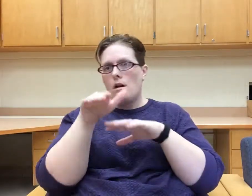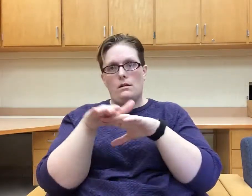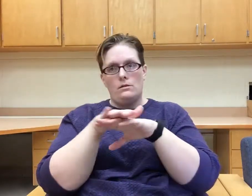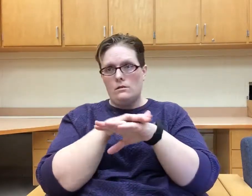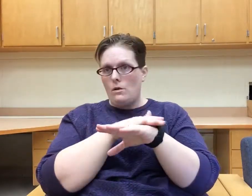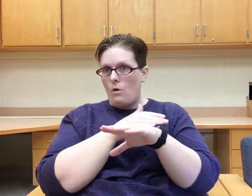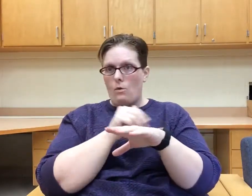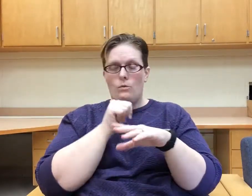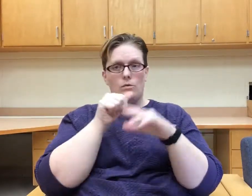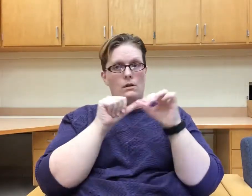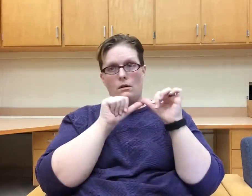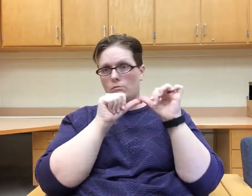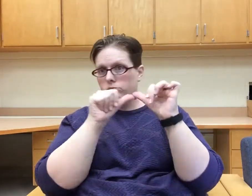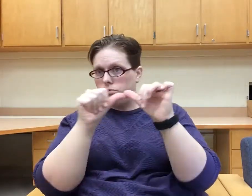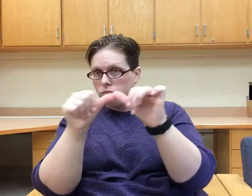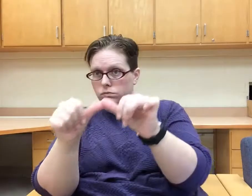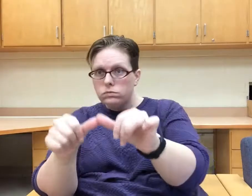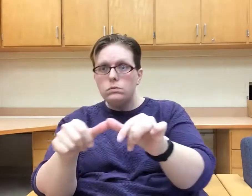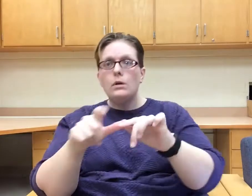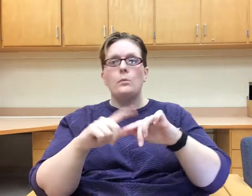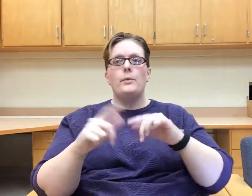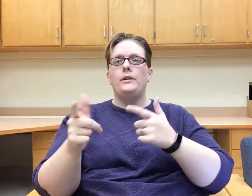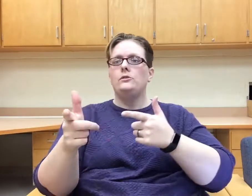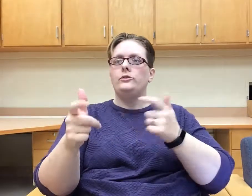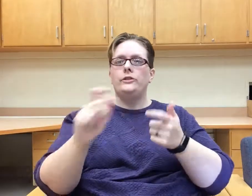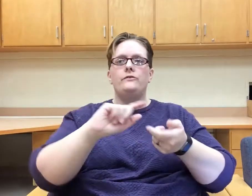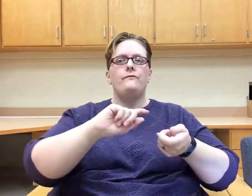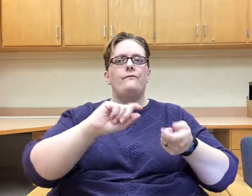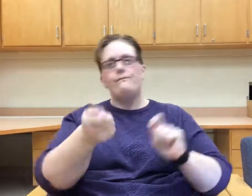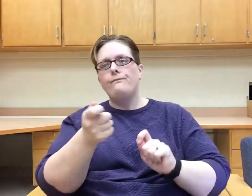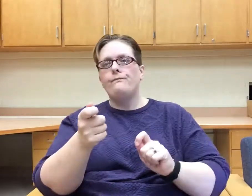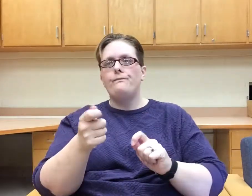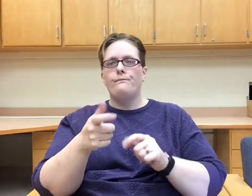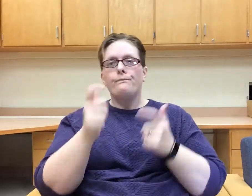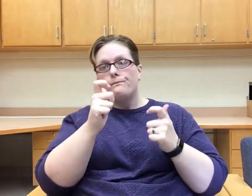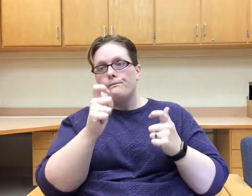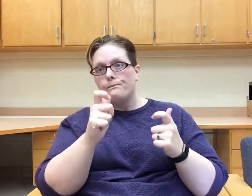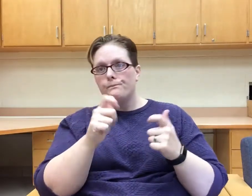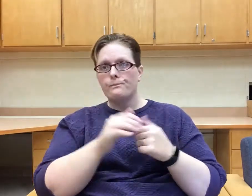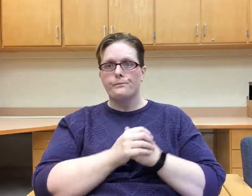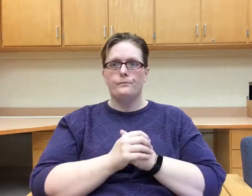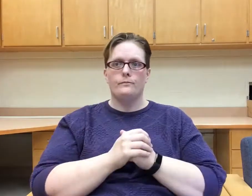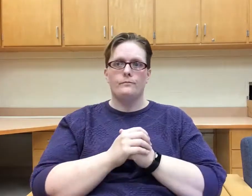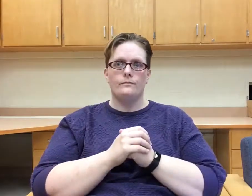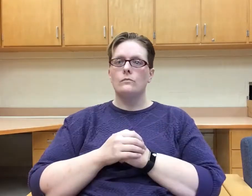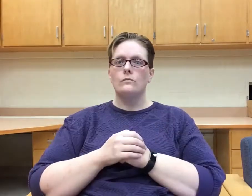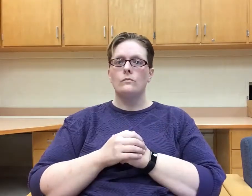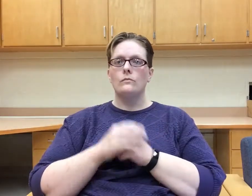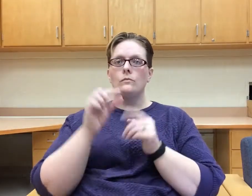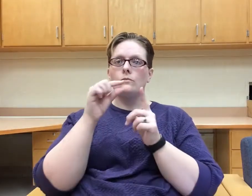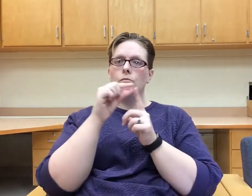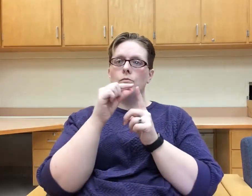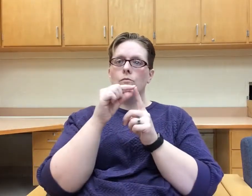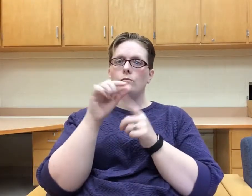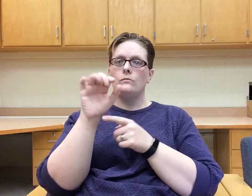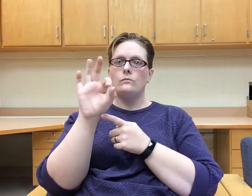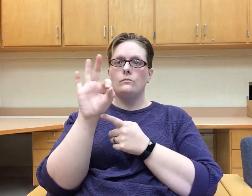in speed or acceleration that is going fast. It's not continuous, it's fast or slow.